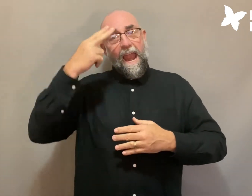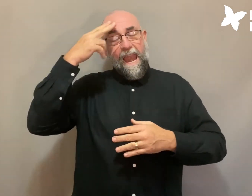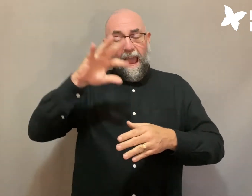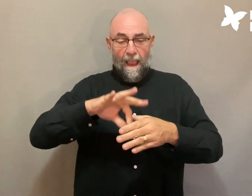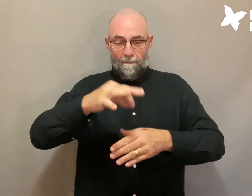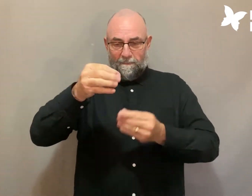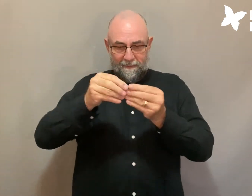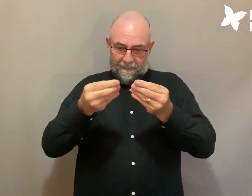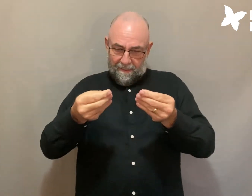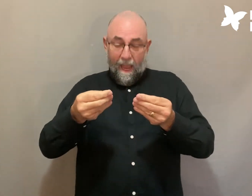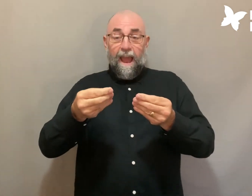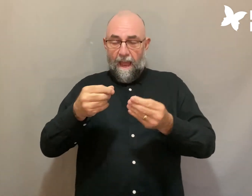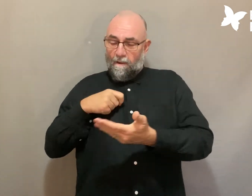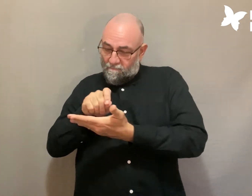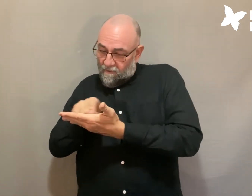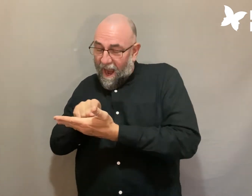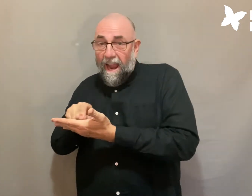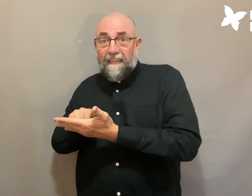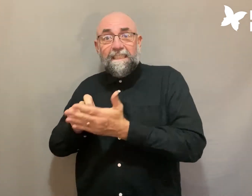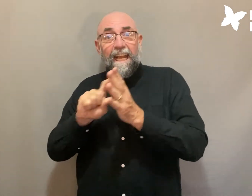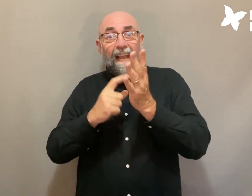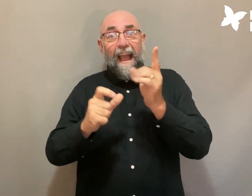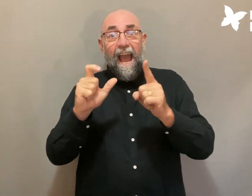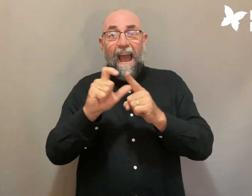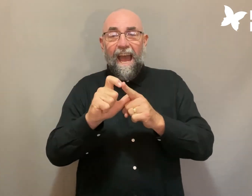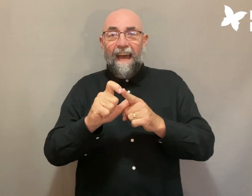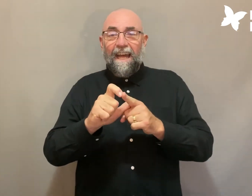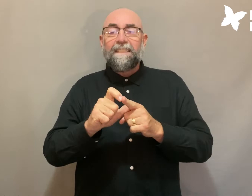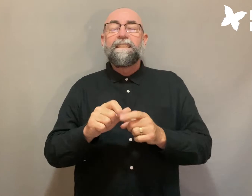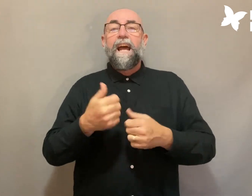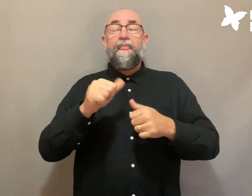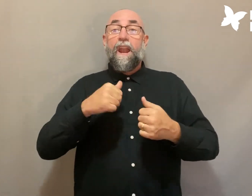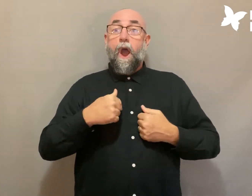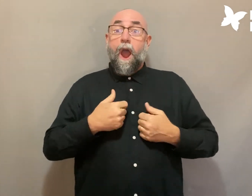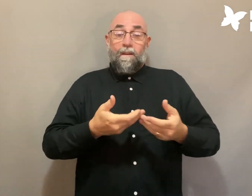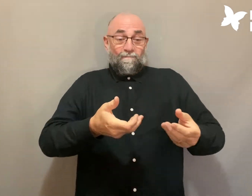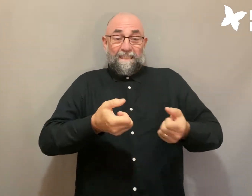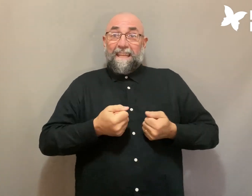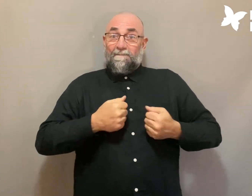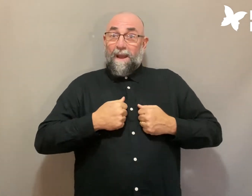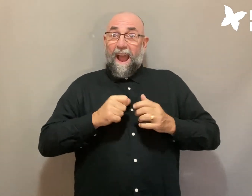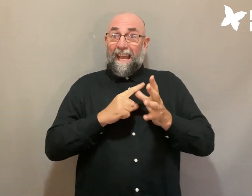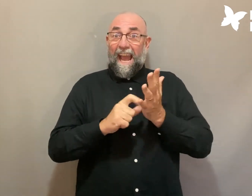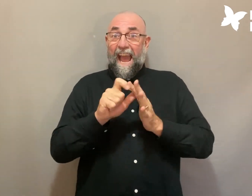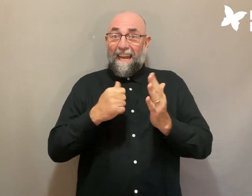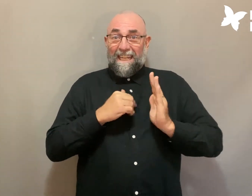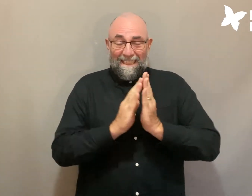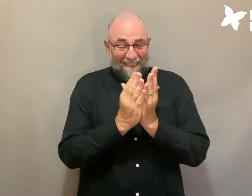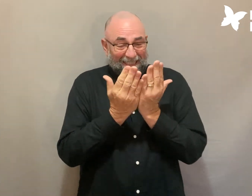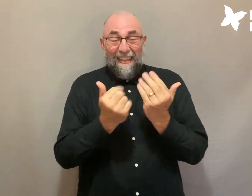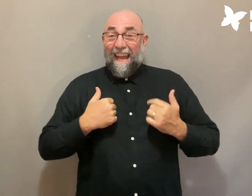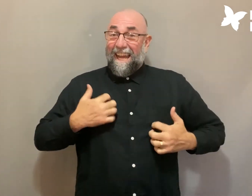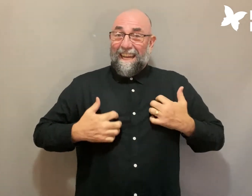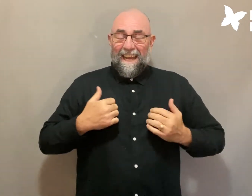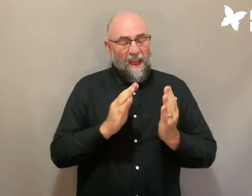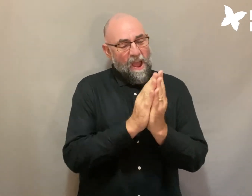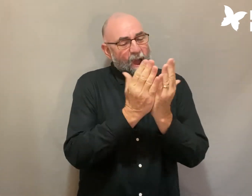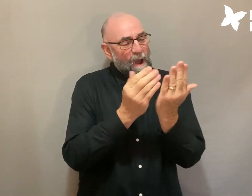card to them. And I remember receiving my card, being very happy as you would. And I opened it and